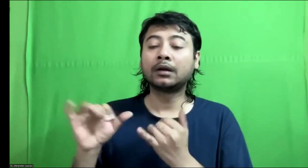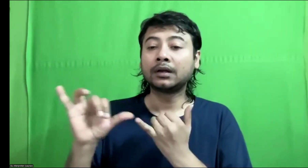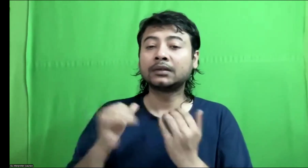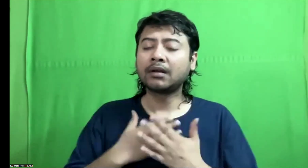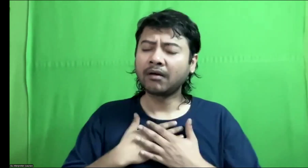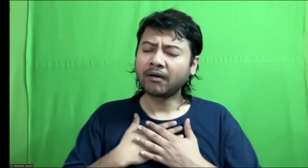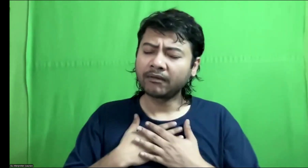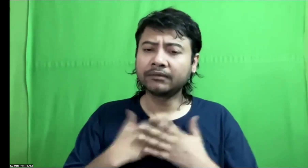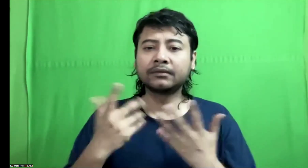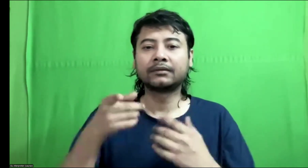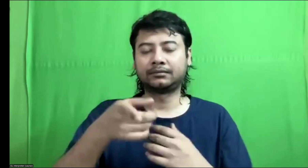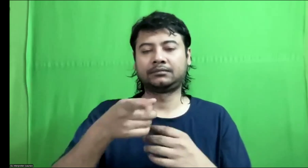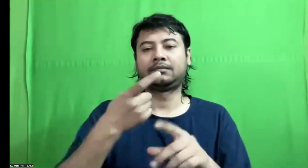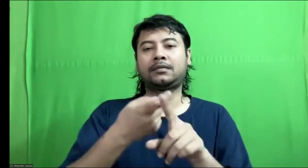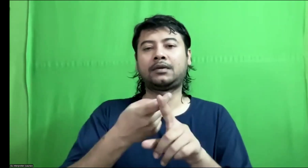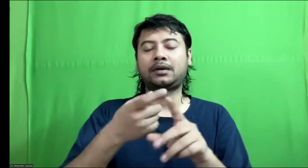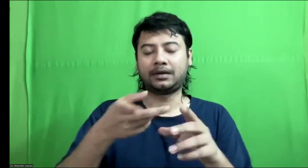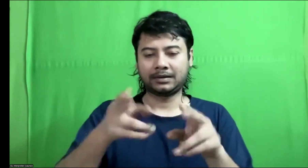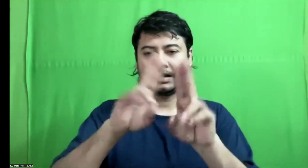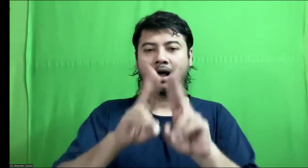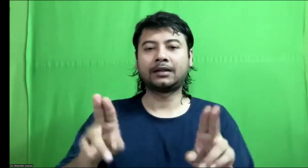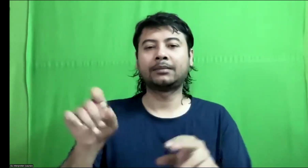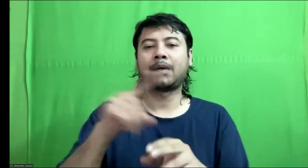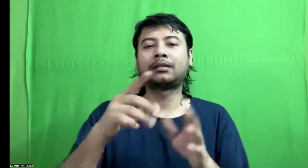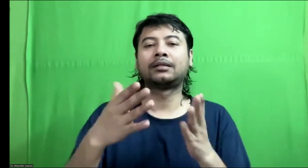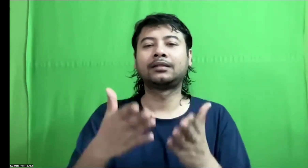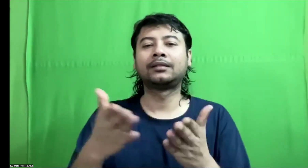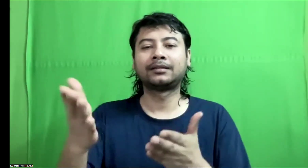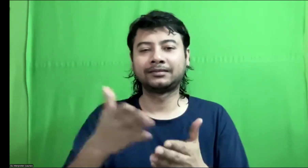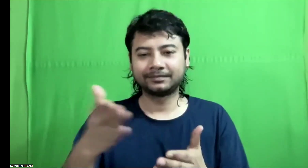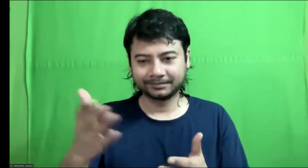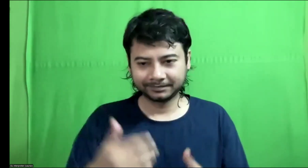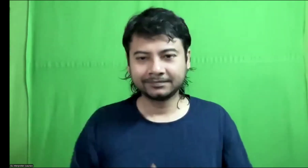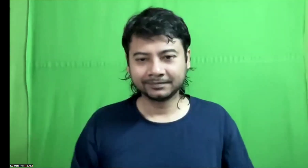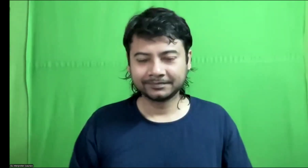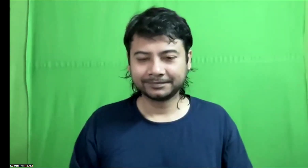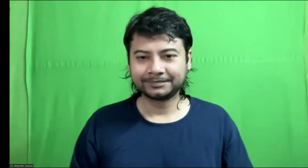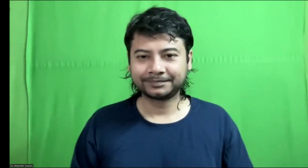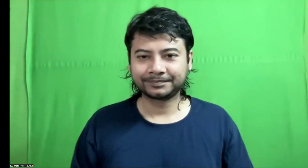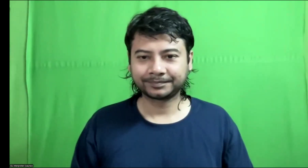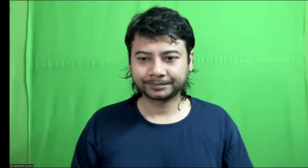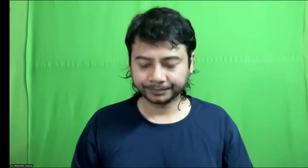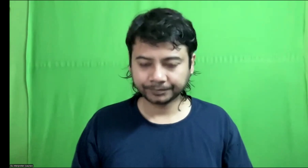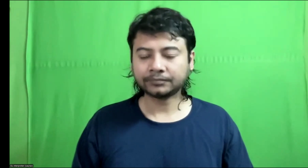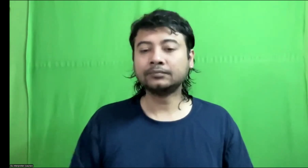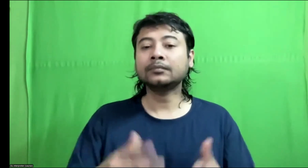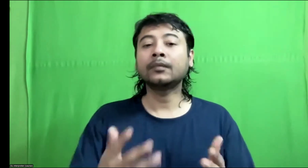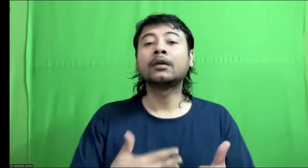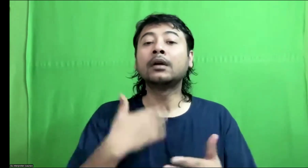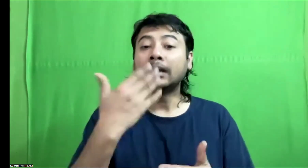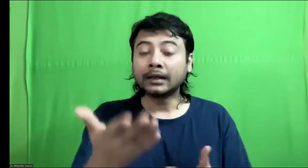Next, if somebody is performing a lot of sacrifices, means somebody is doing a lot of havan